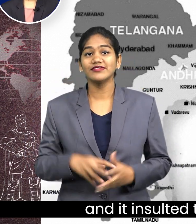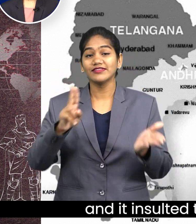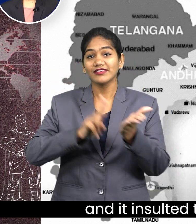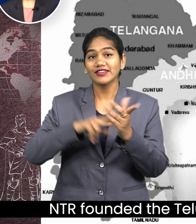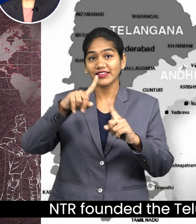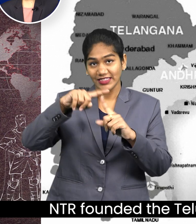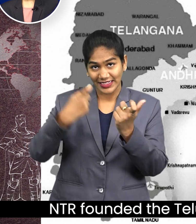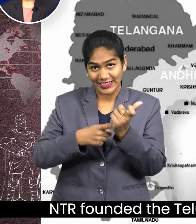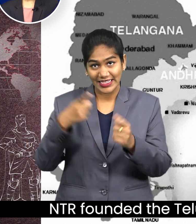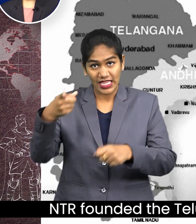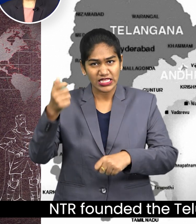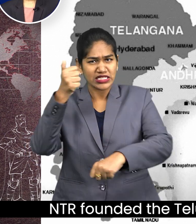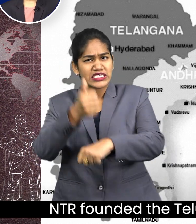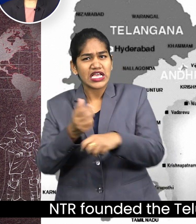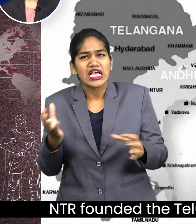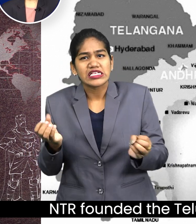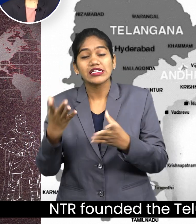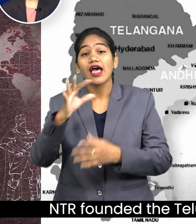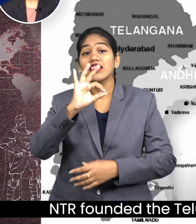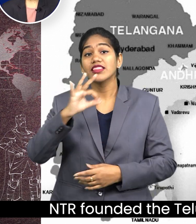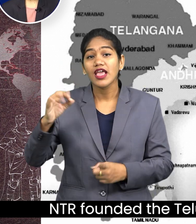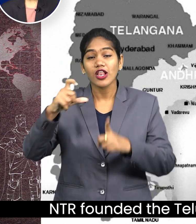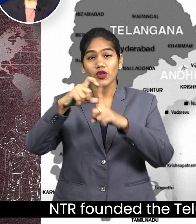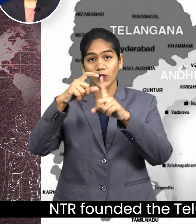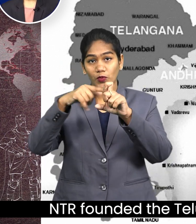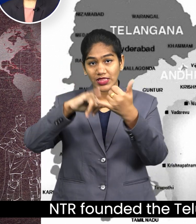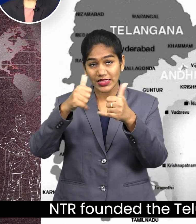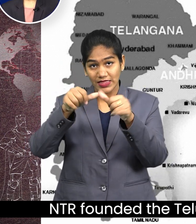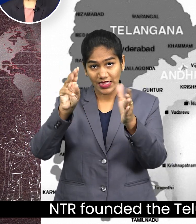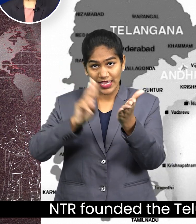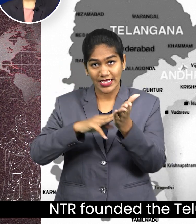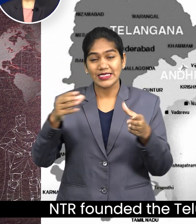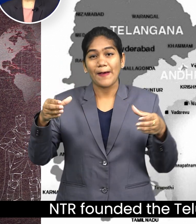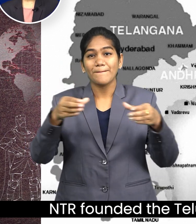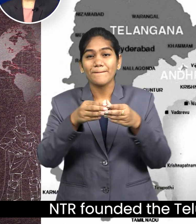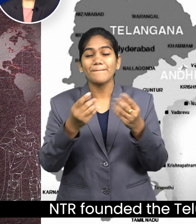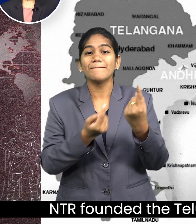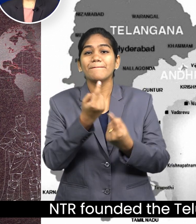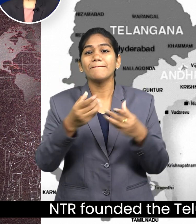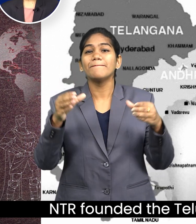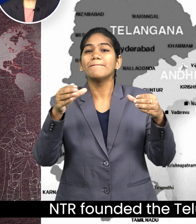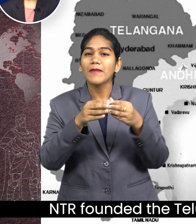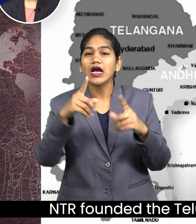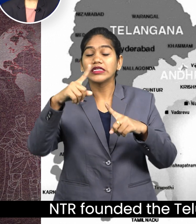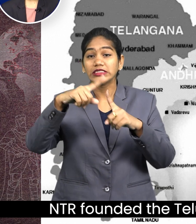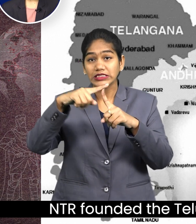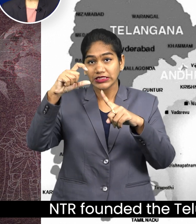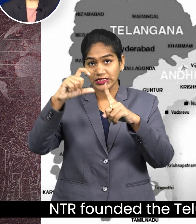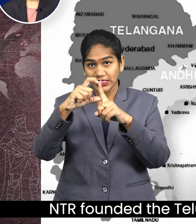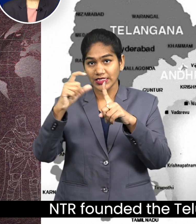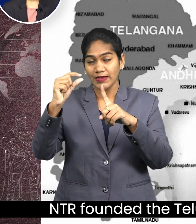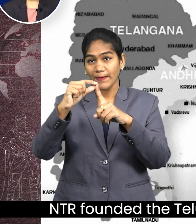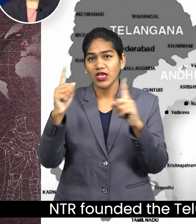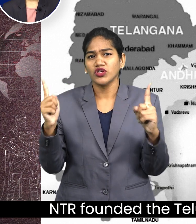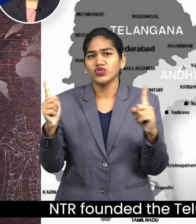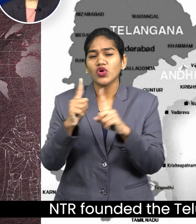India founded the Telugu Deshim Party TDP in 1982.